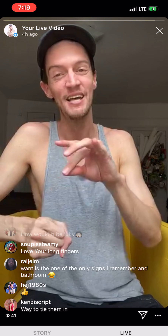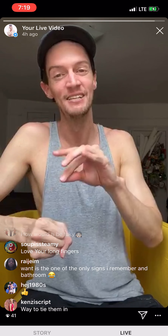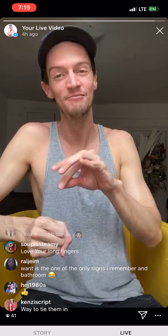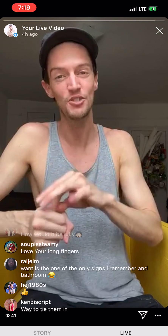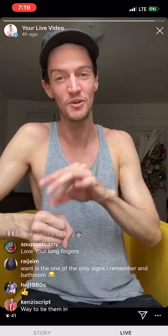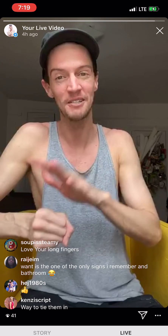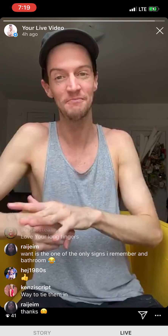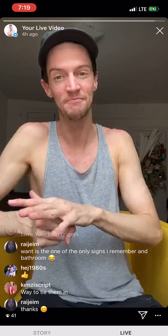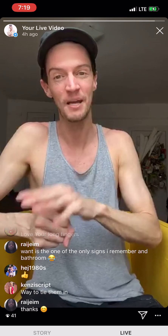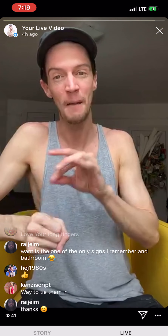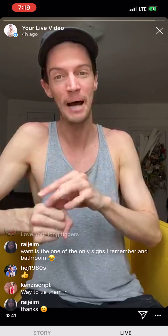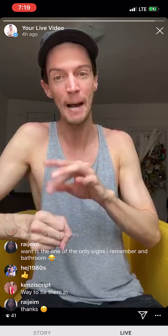Soda water.